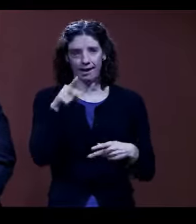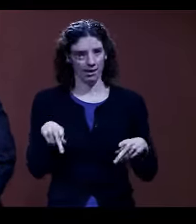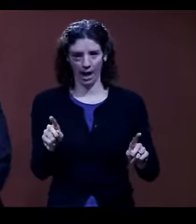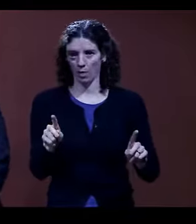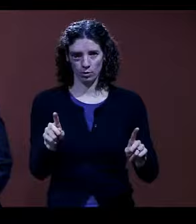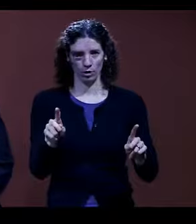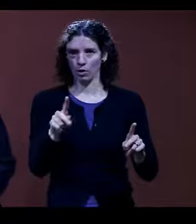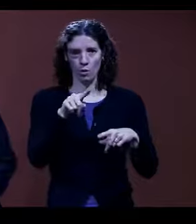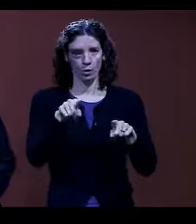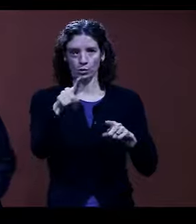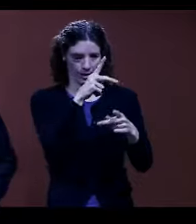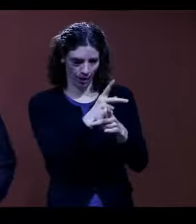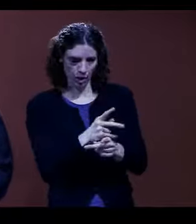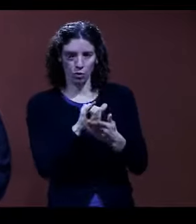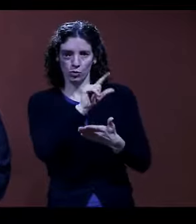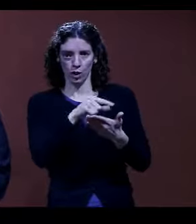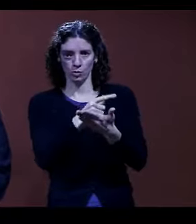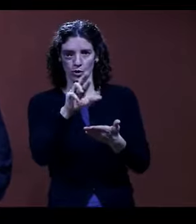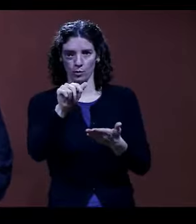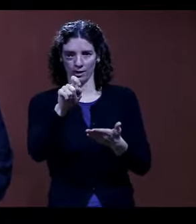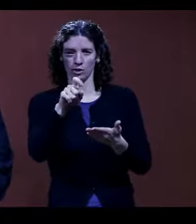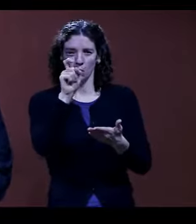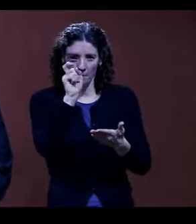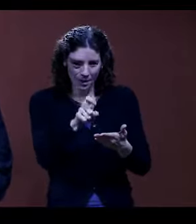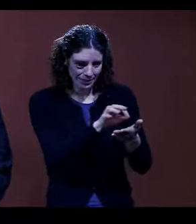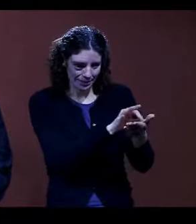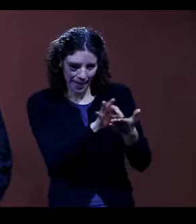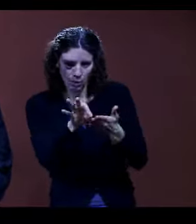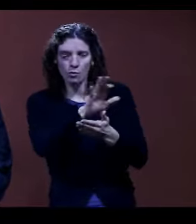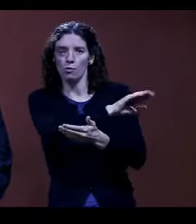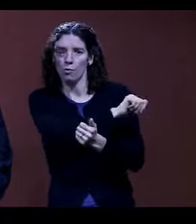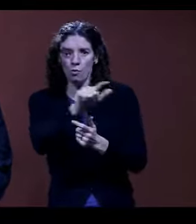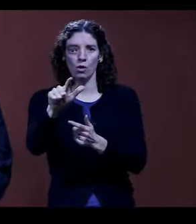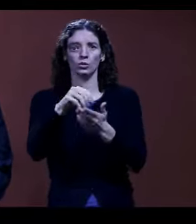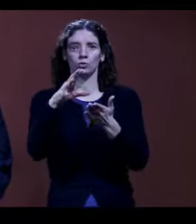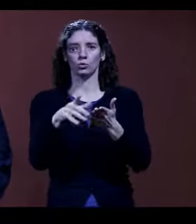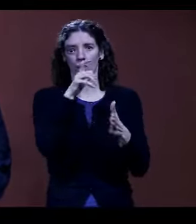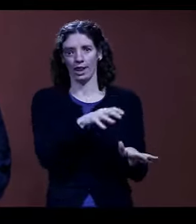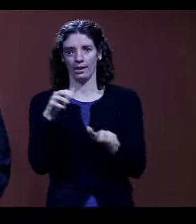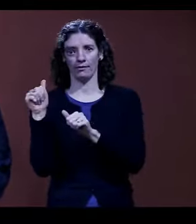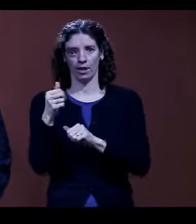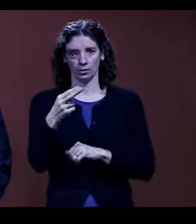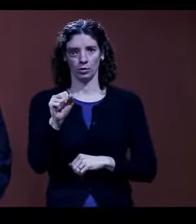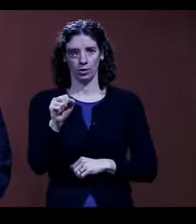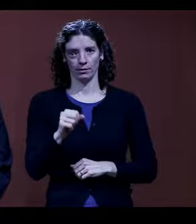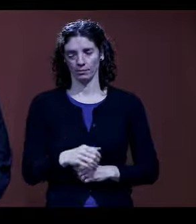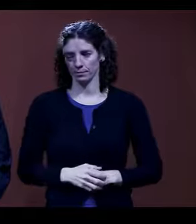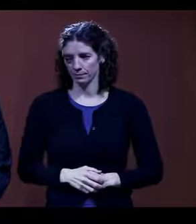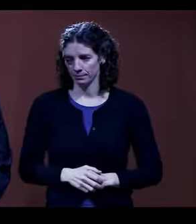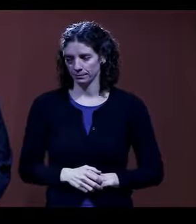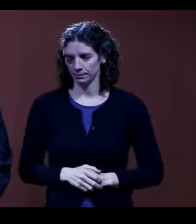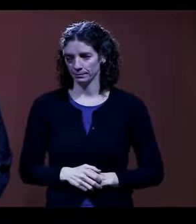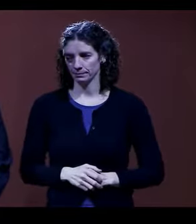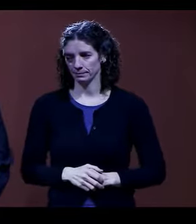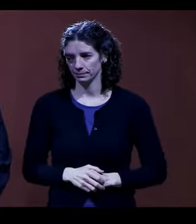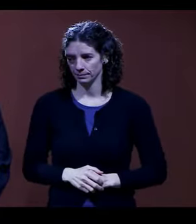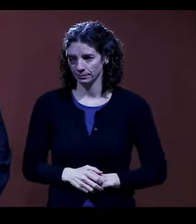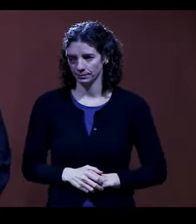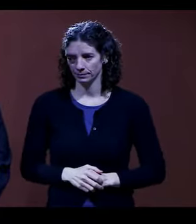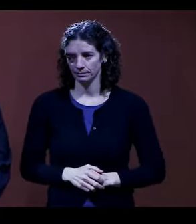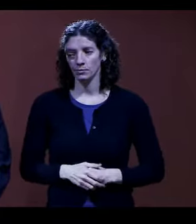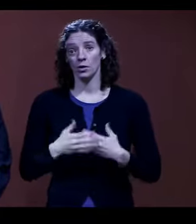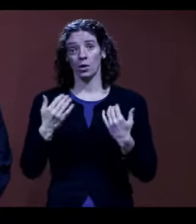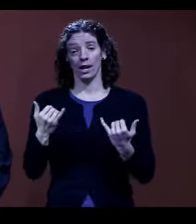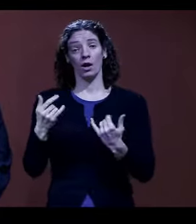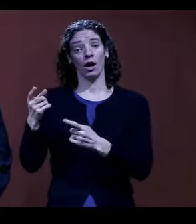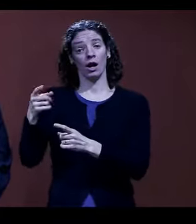You're calculating graduation rates of all youth who leave. So here's an example of what the PowerPoint's